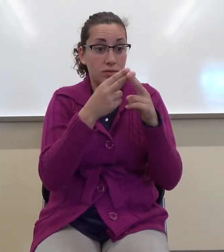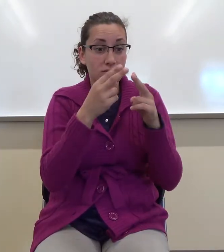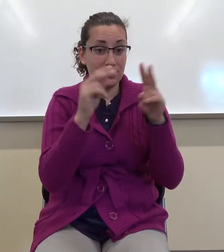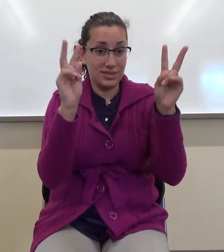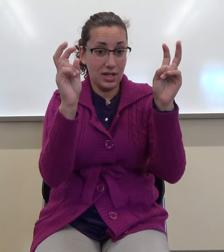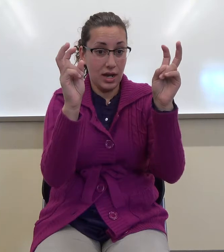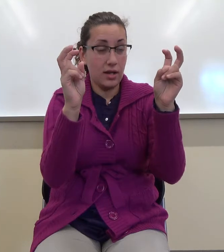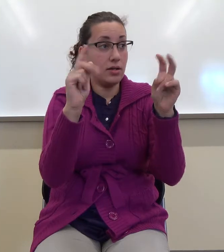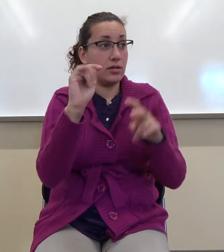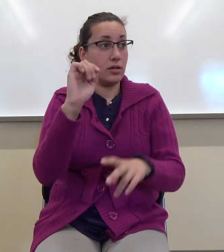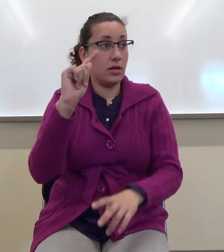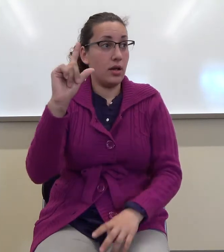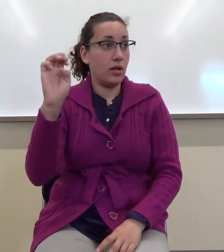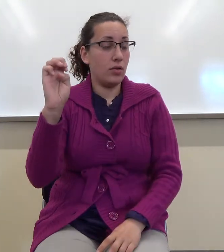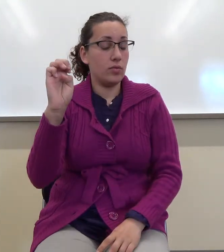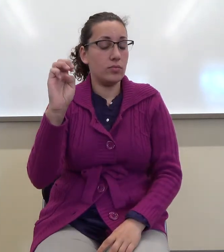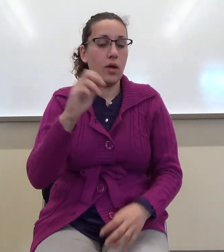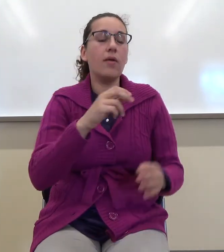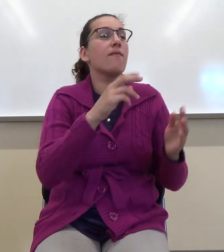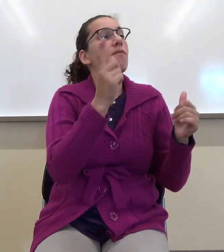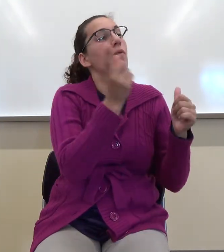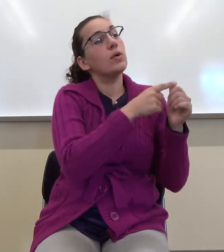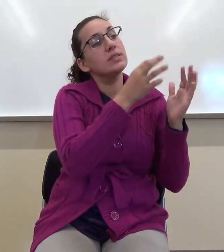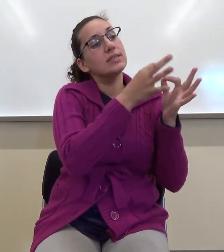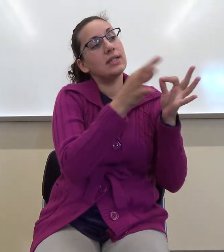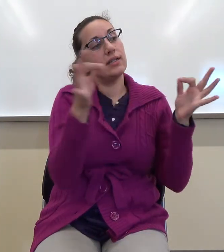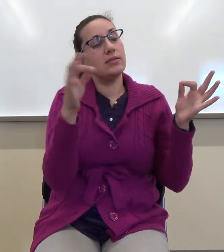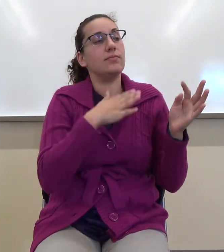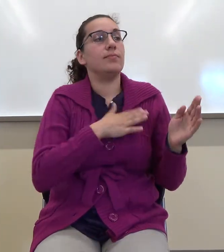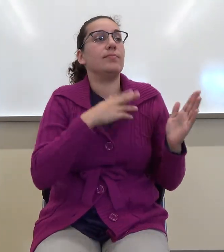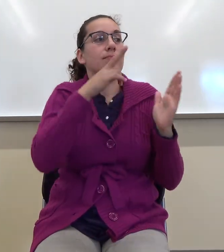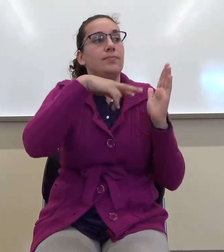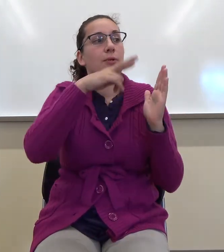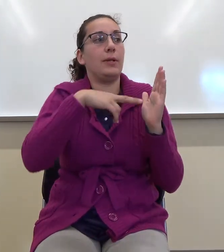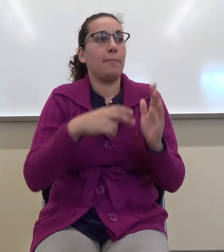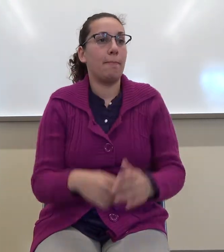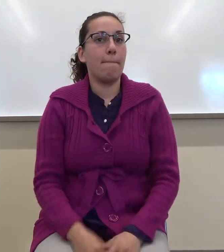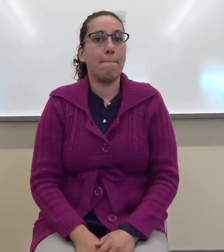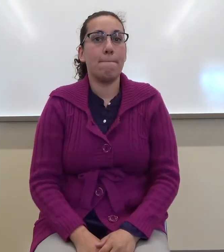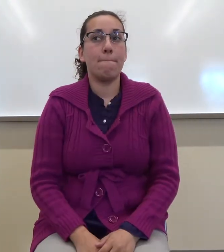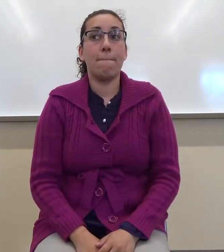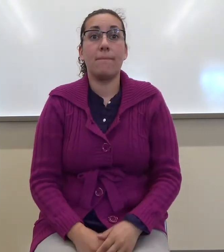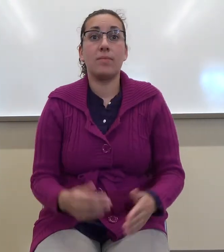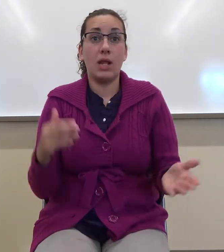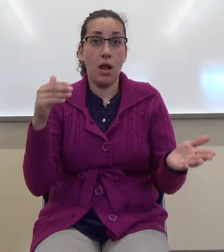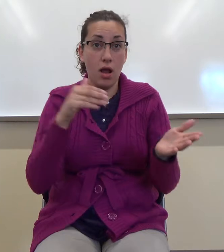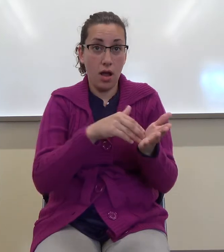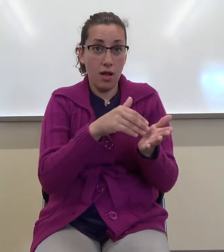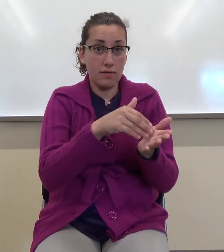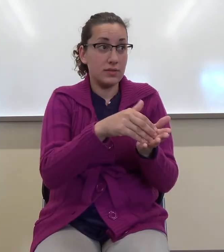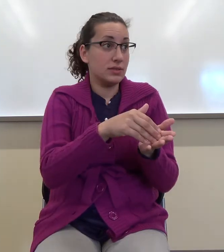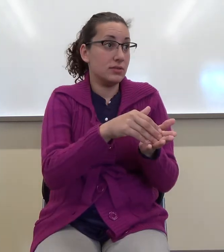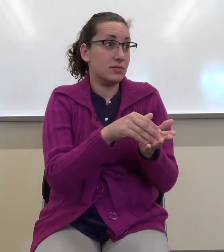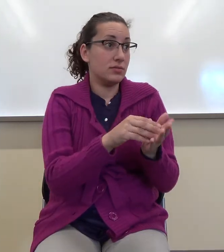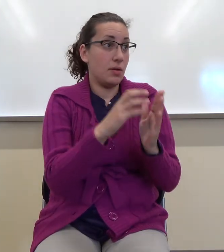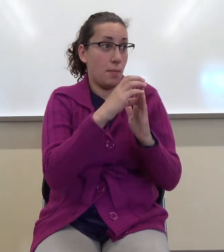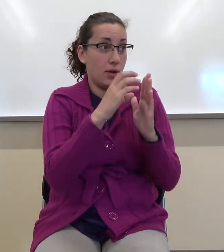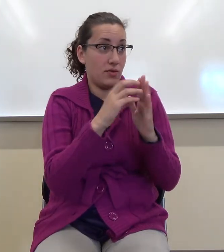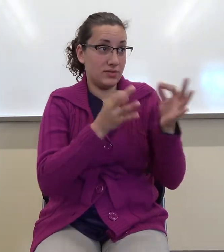sentence, okay? Often, what the paragraph will talk about is in this sentence. Not always,